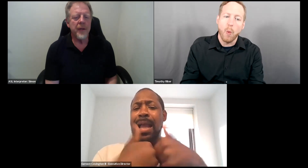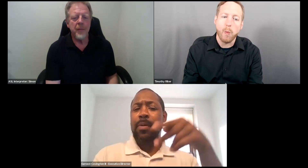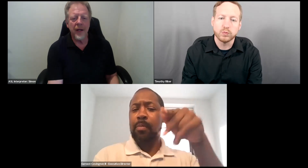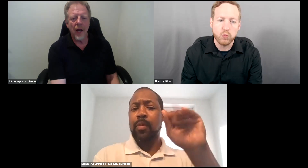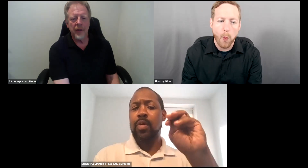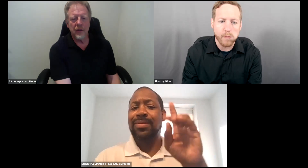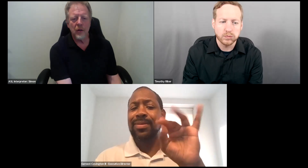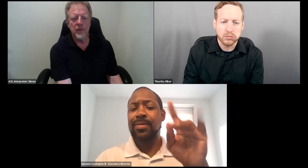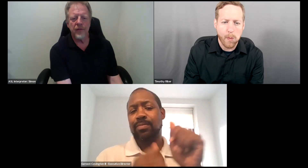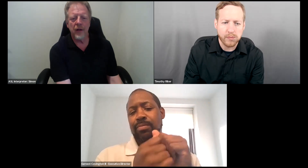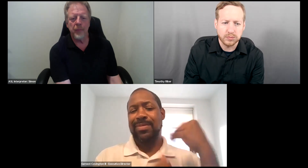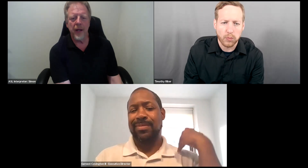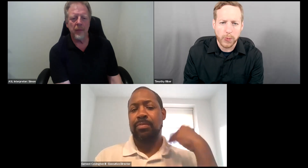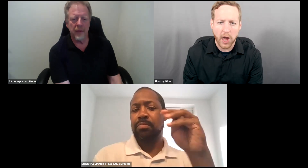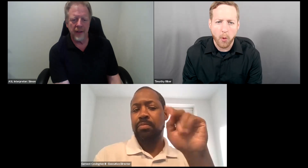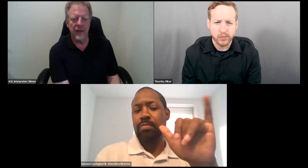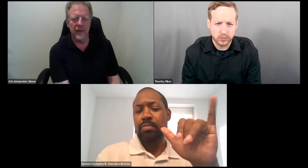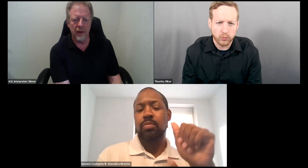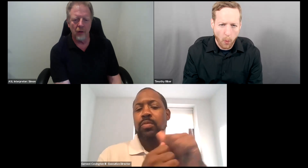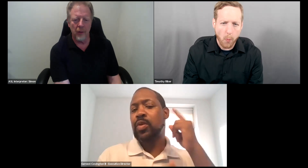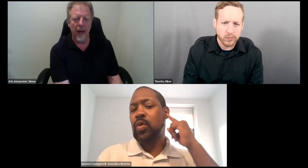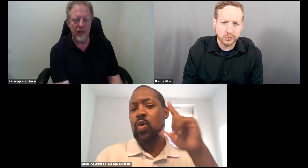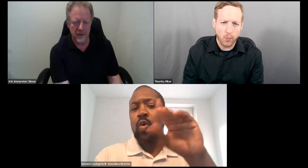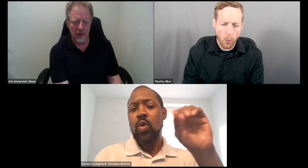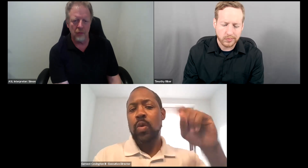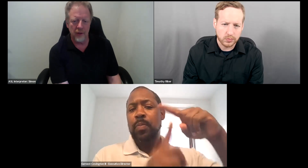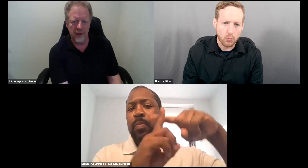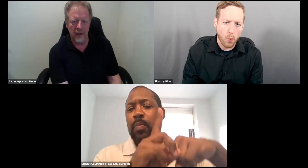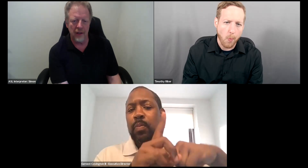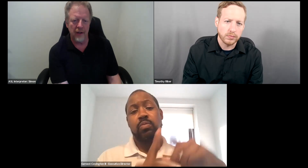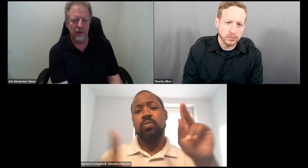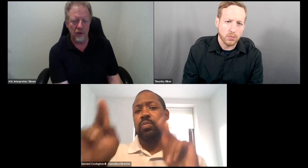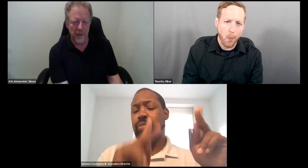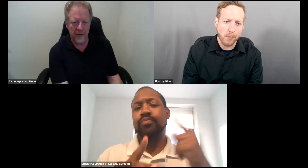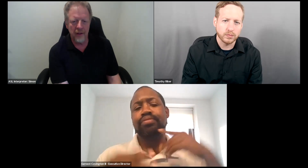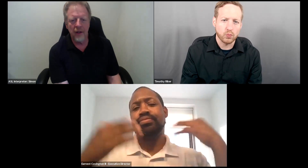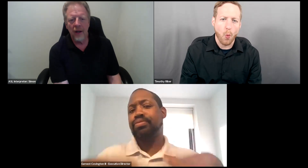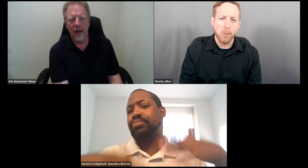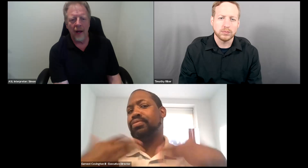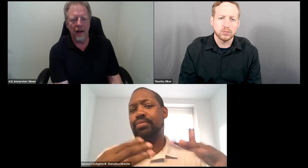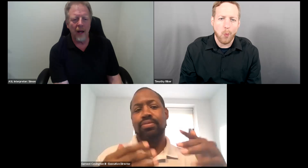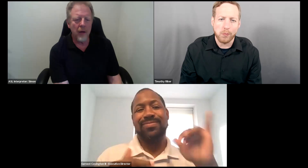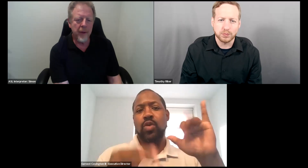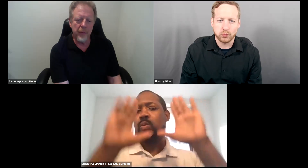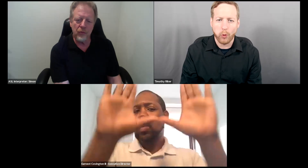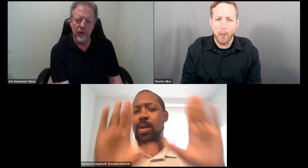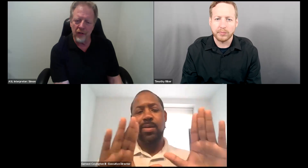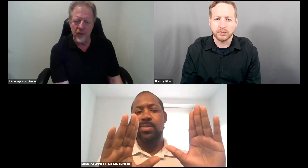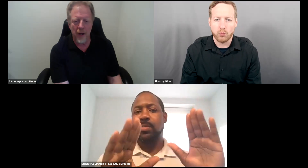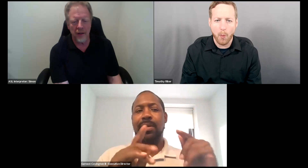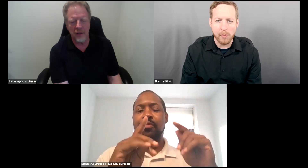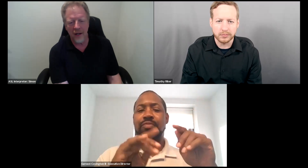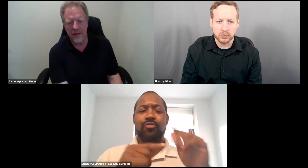Yes, Betsy made a comment in terms of how Pam did it, you know, in the past, you know, with the hearing loss month. And a lot of people